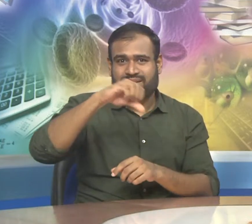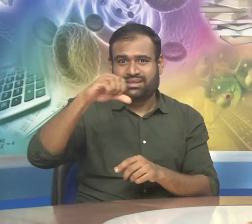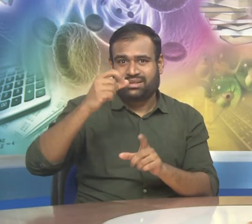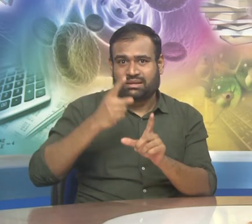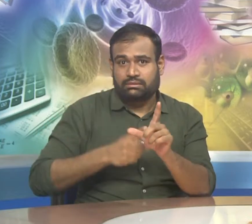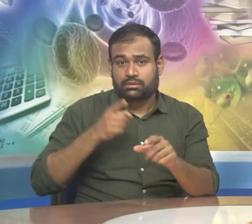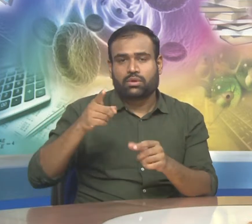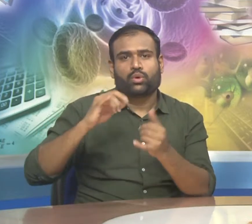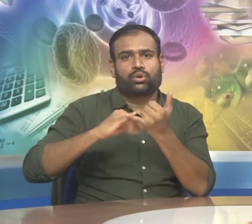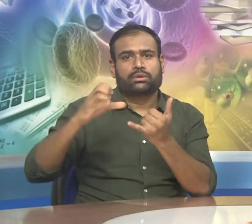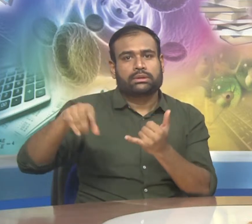accordance with